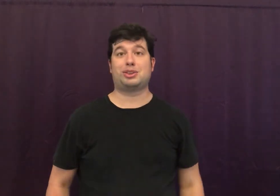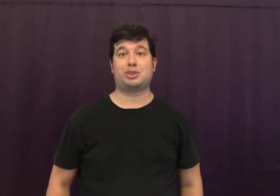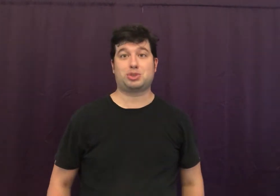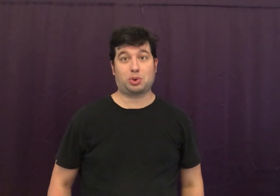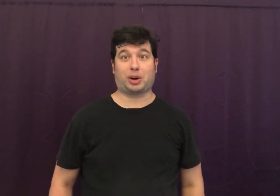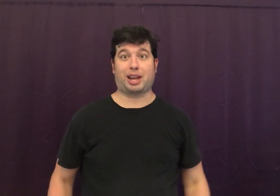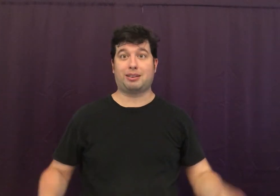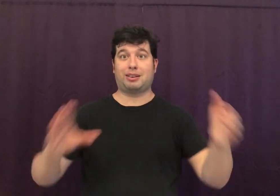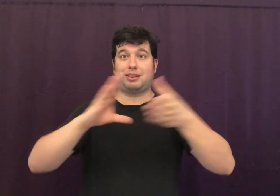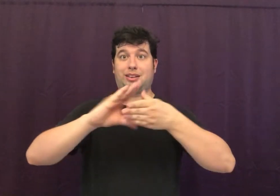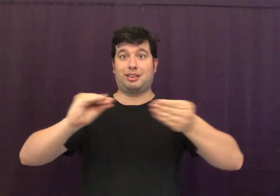story.